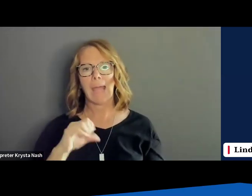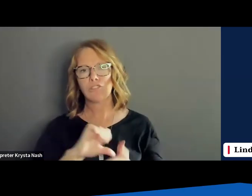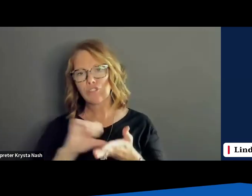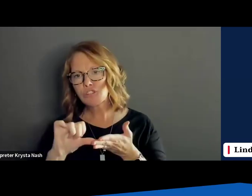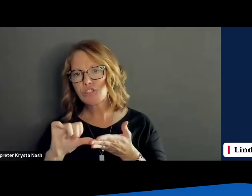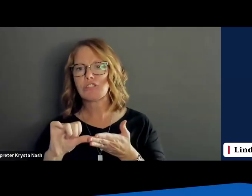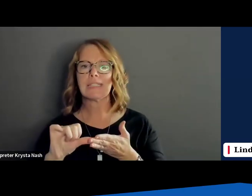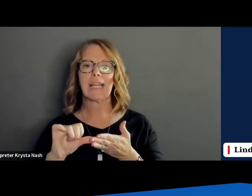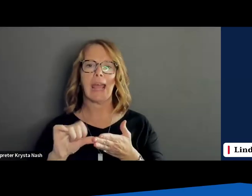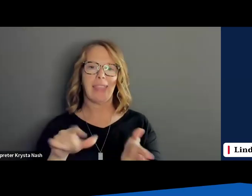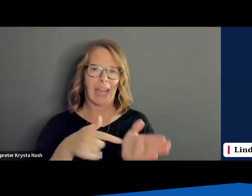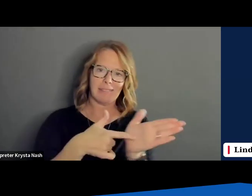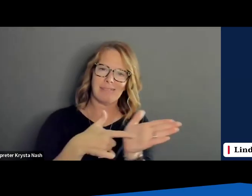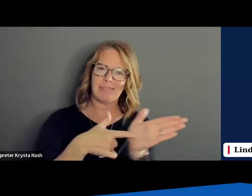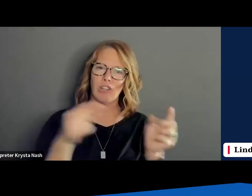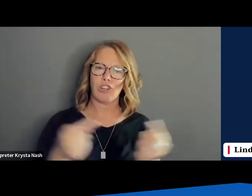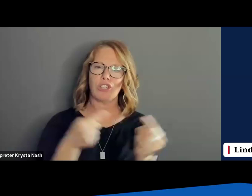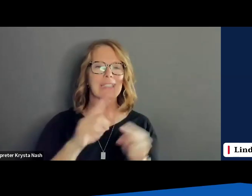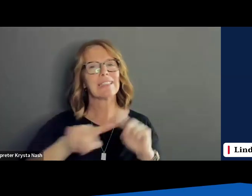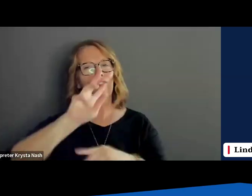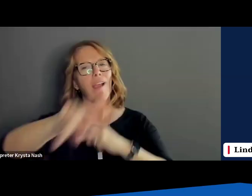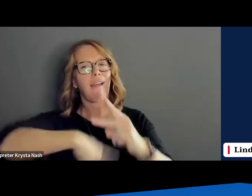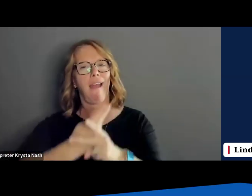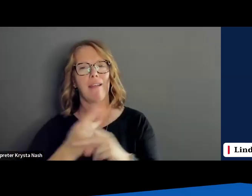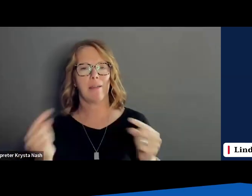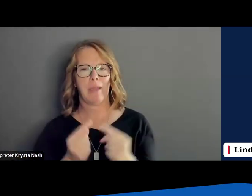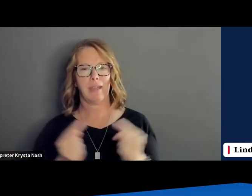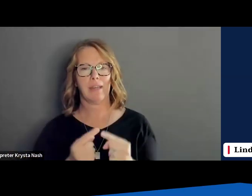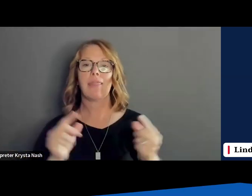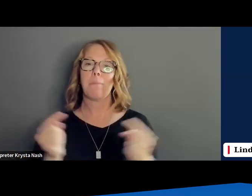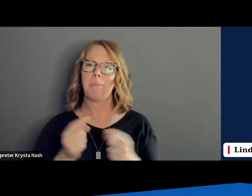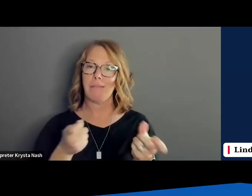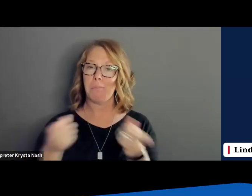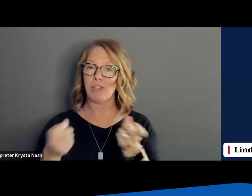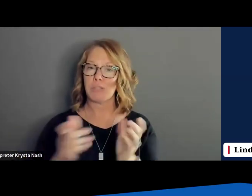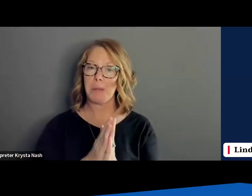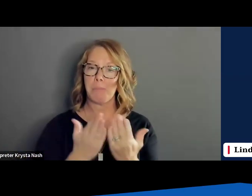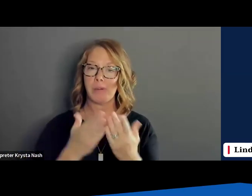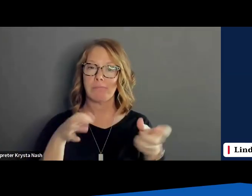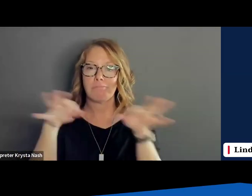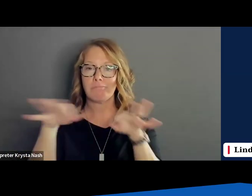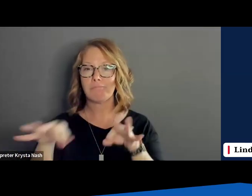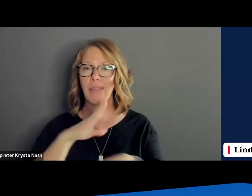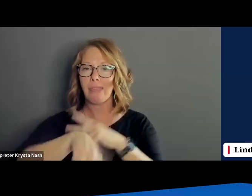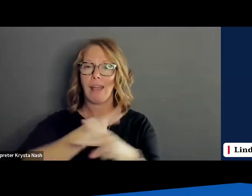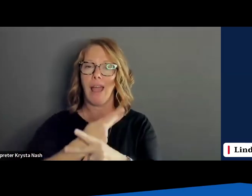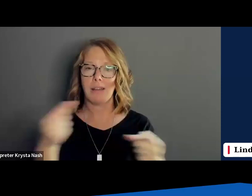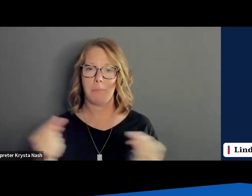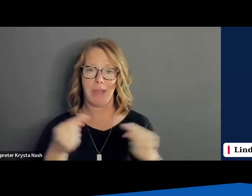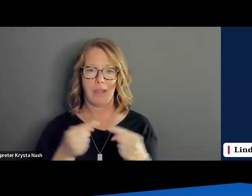and the incision hurts. It's a different kind of pain. And the pain management book explains all the different kinds of pain. So